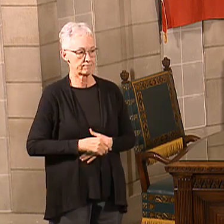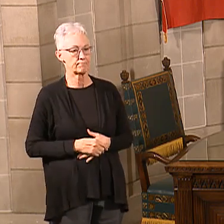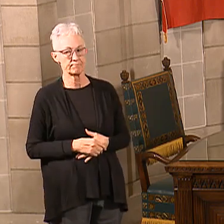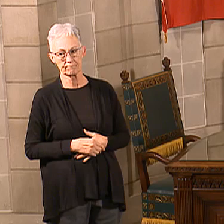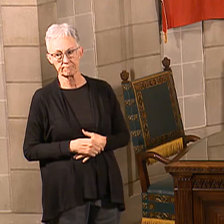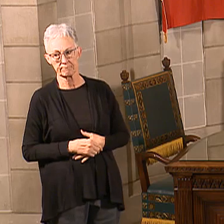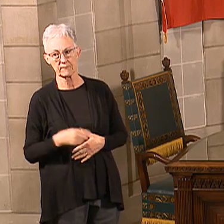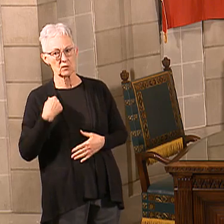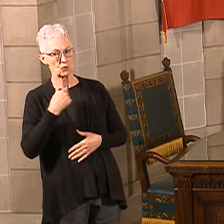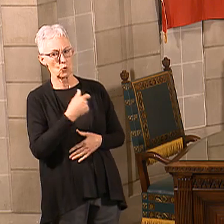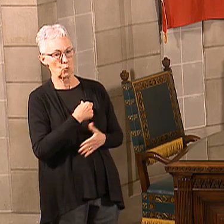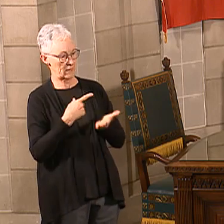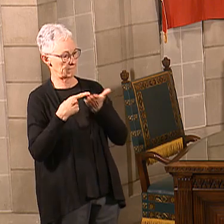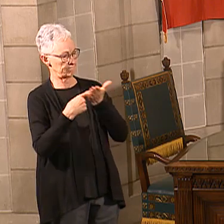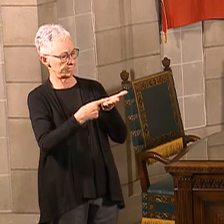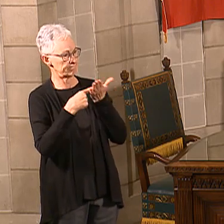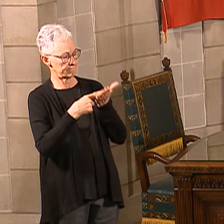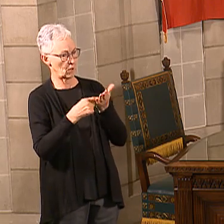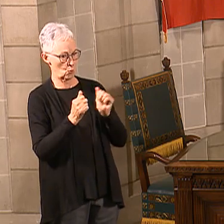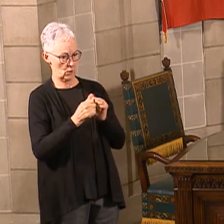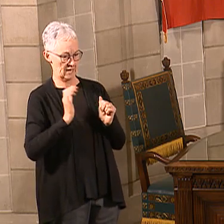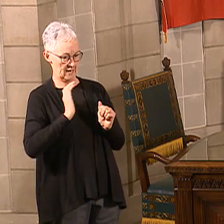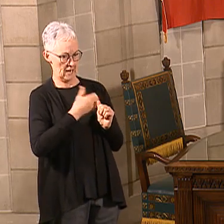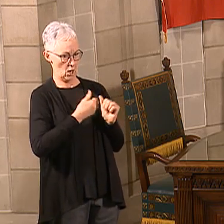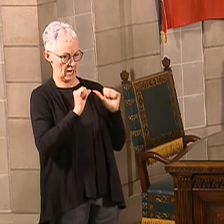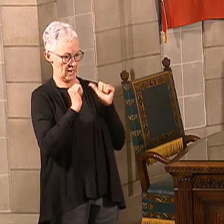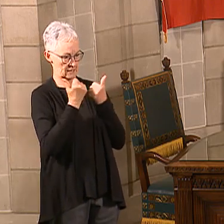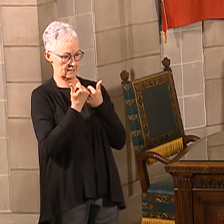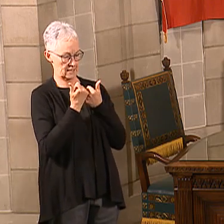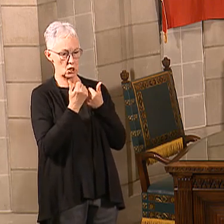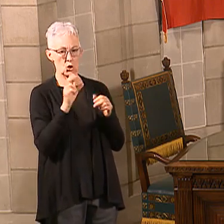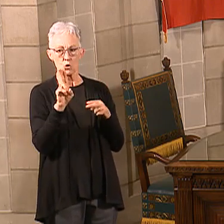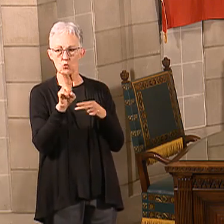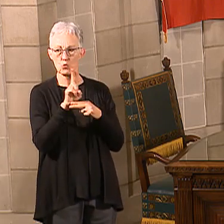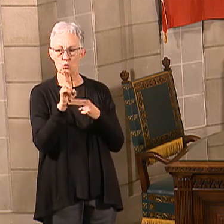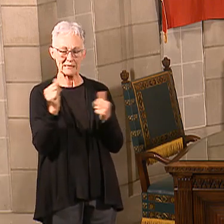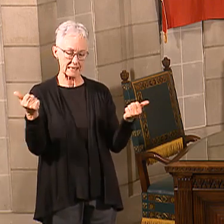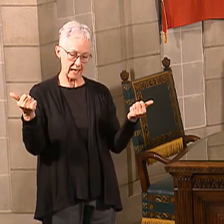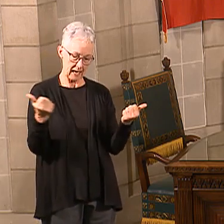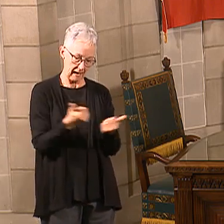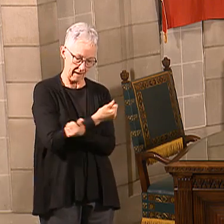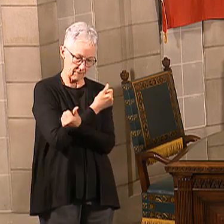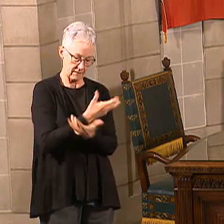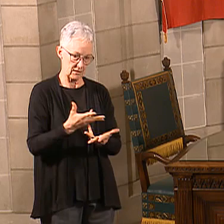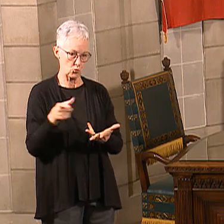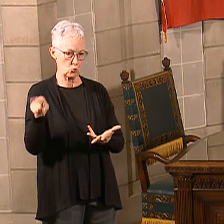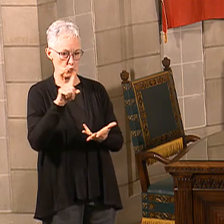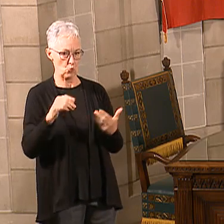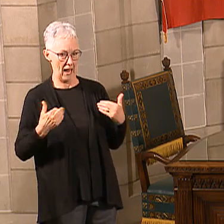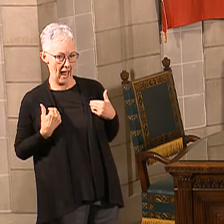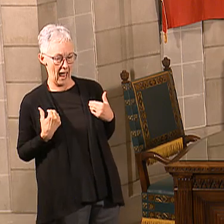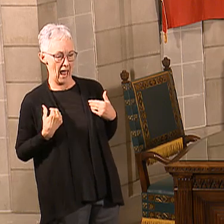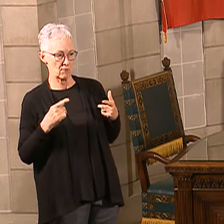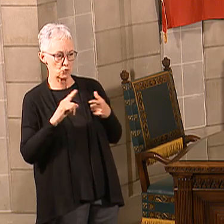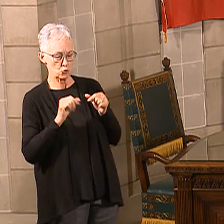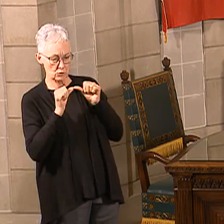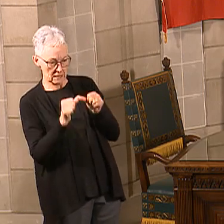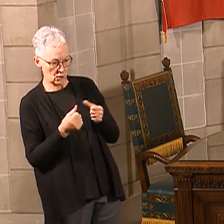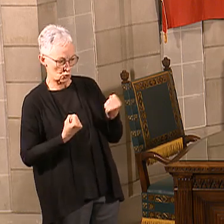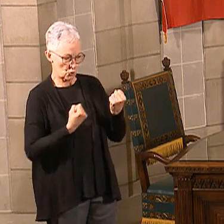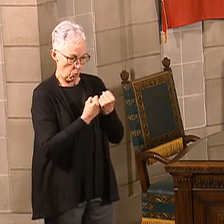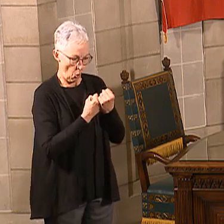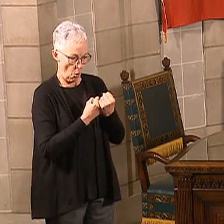agency leadership about is use every tool in your toolkit to make sure our teammates feel supported, whether that's sick